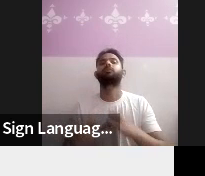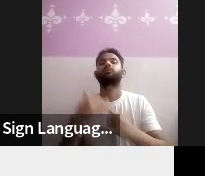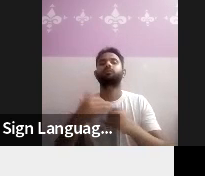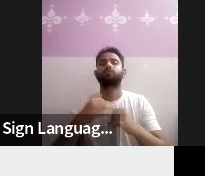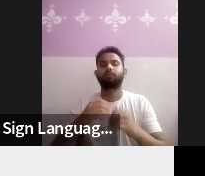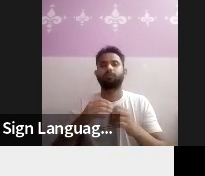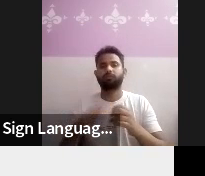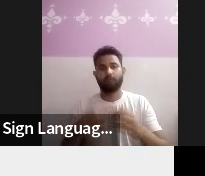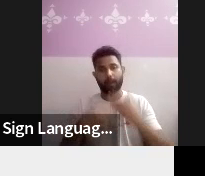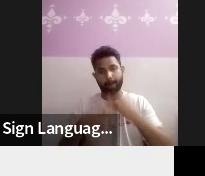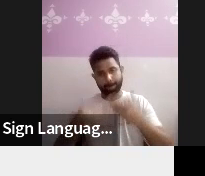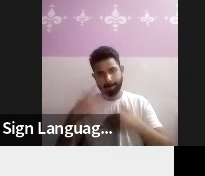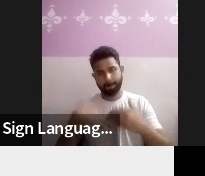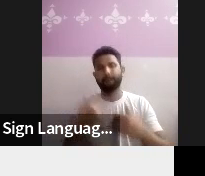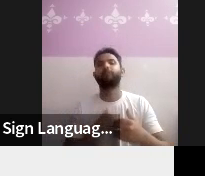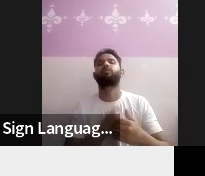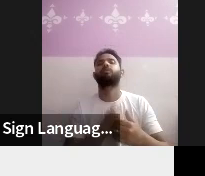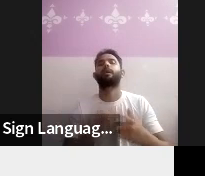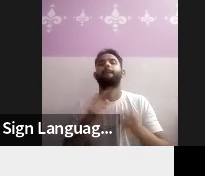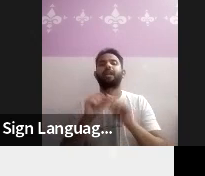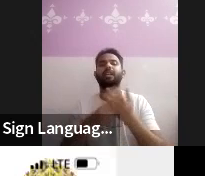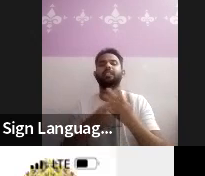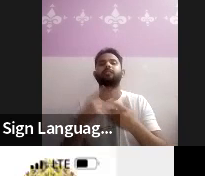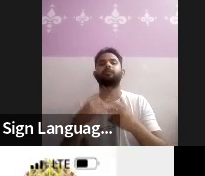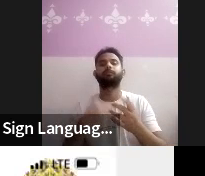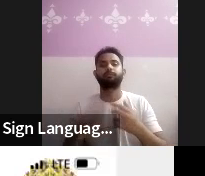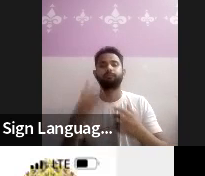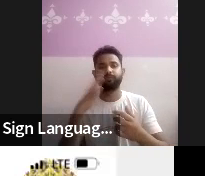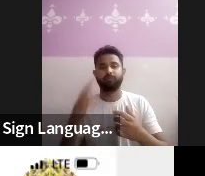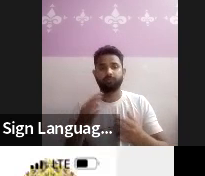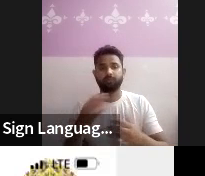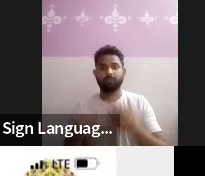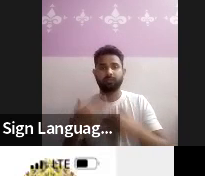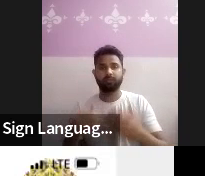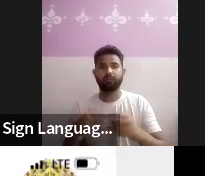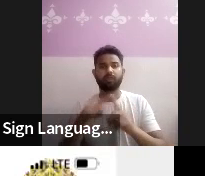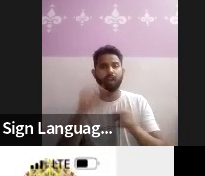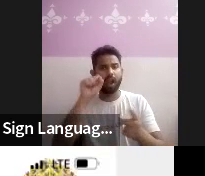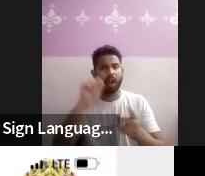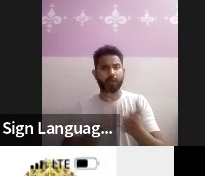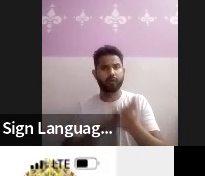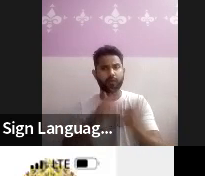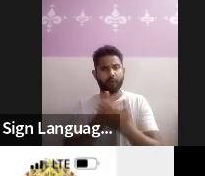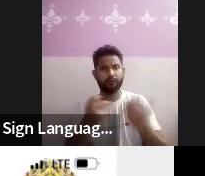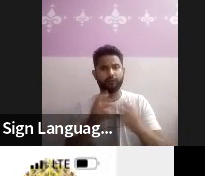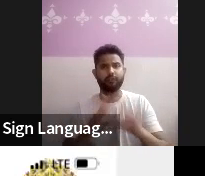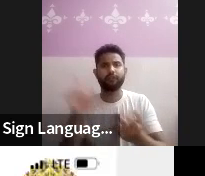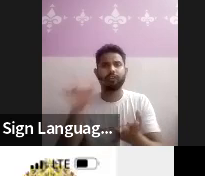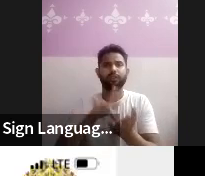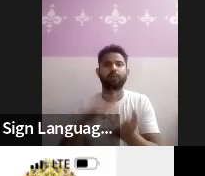Please continue, Peter. Yeah. Okay. All right. So, and then you put in the you select